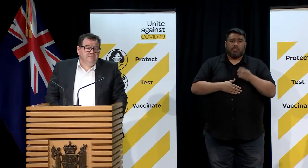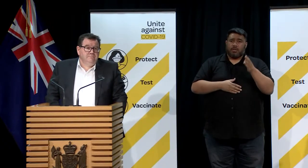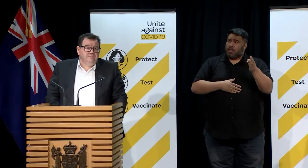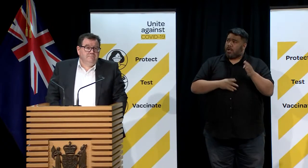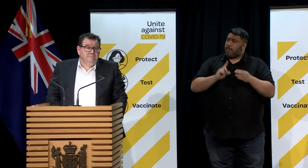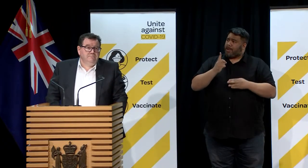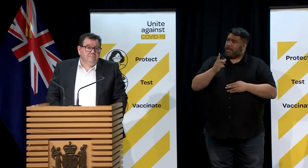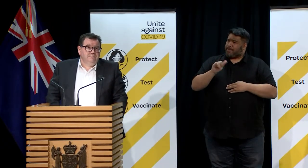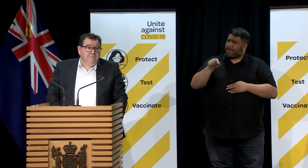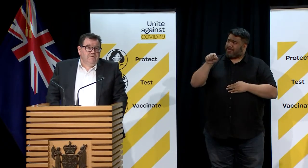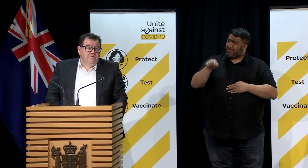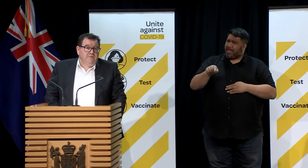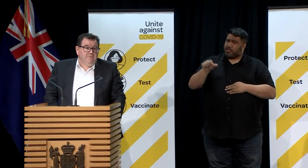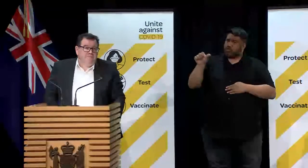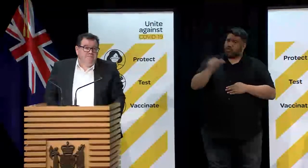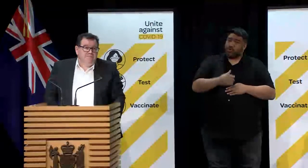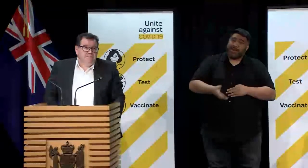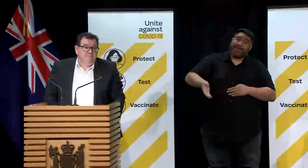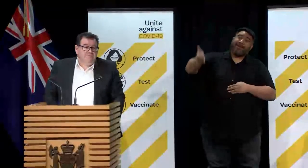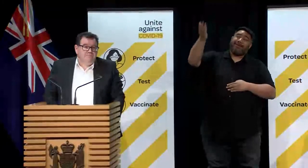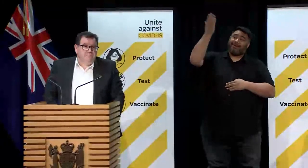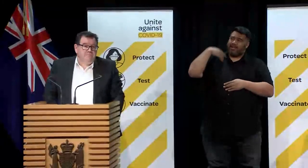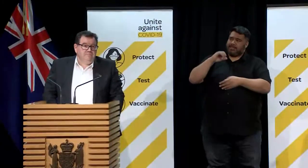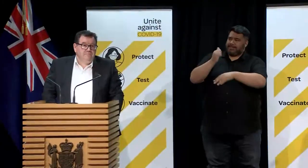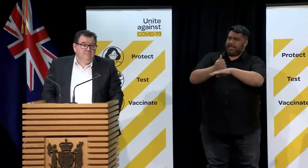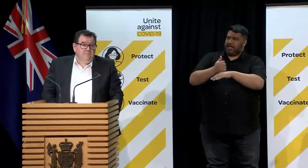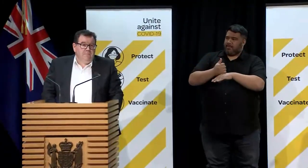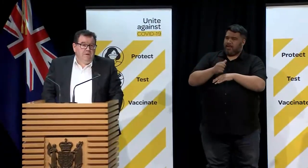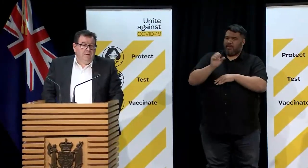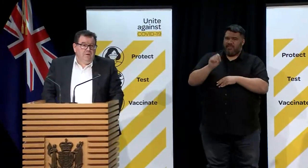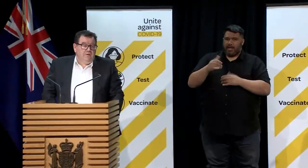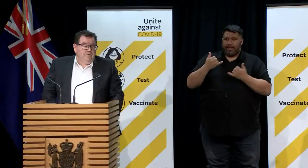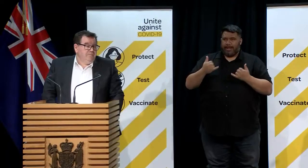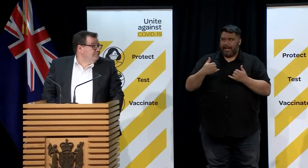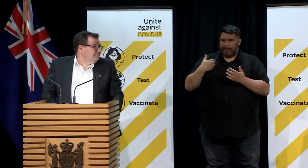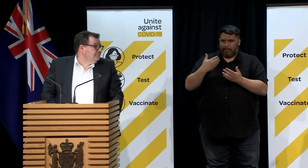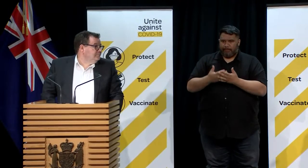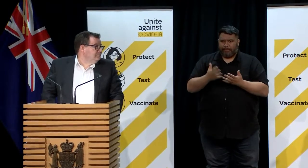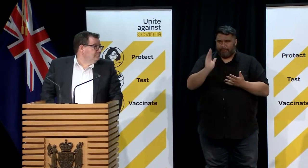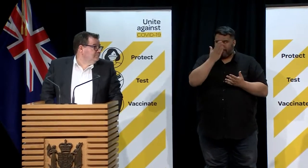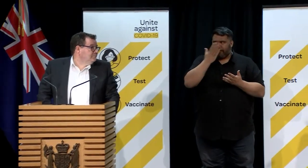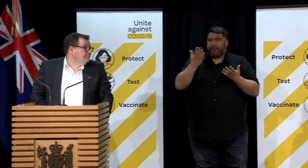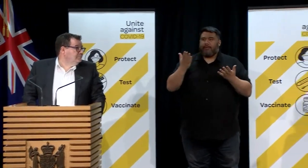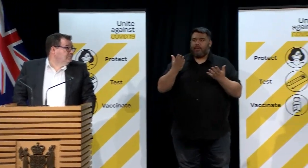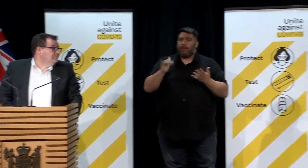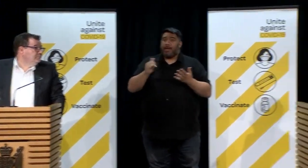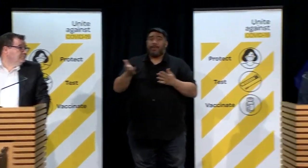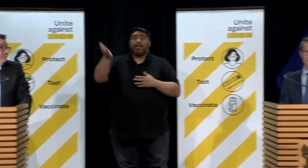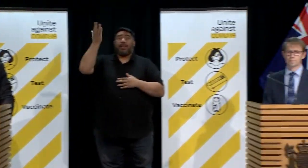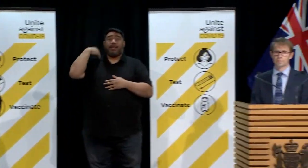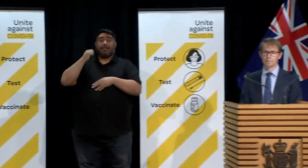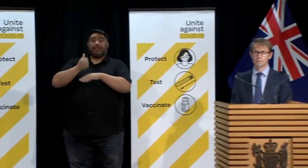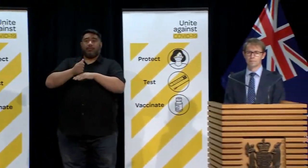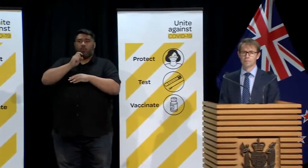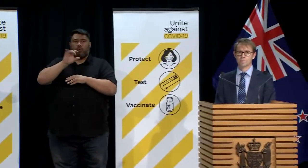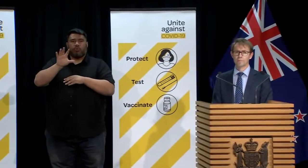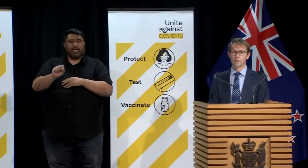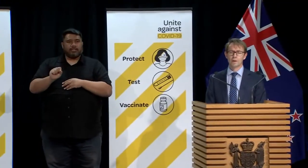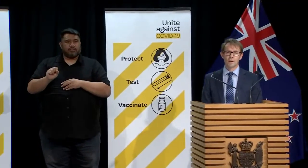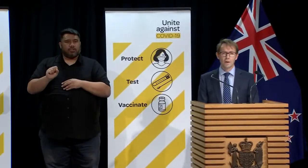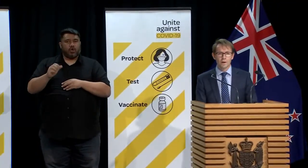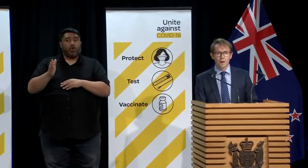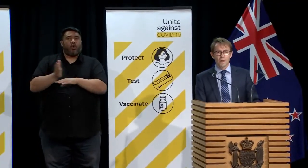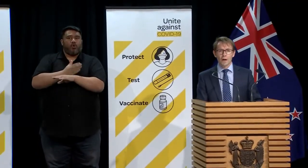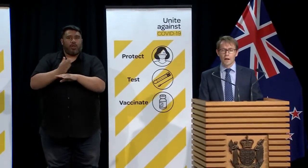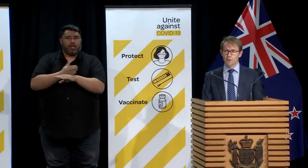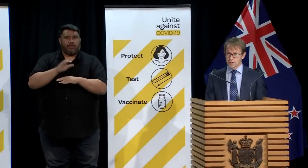sooner, could you have then sort of prevented the chains of transmission in perhaps so many cases if you'd done the essential workforce earlier